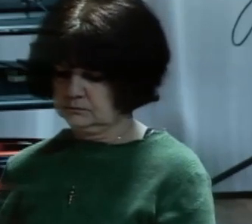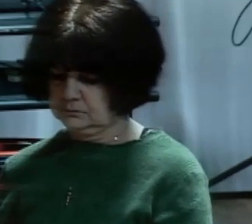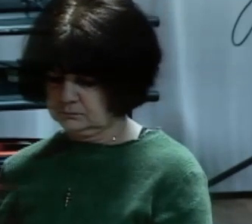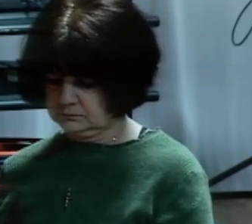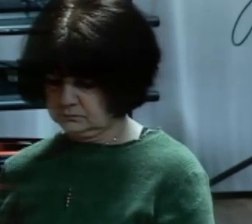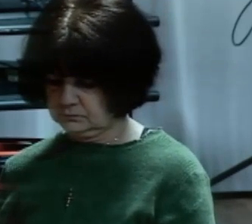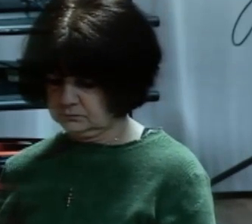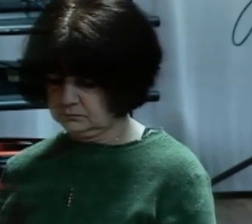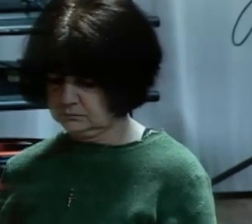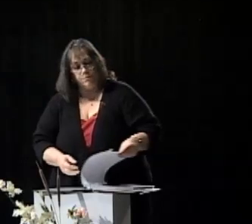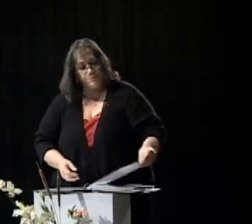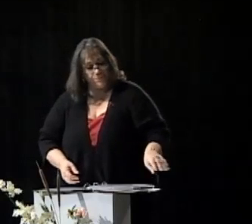Good.